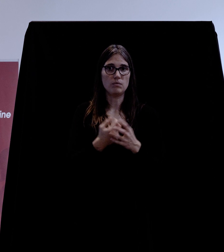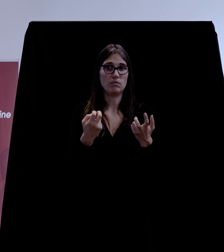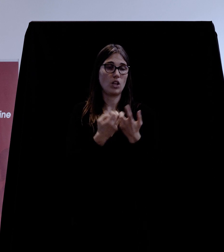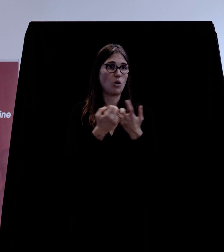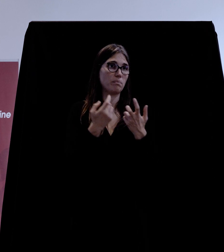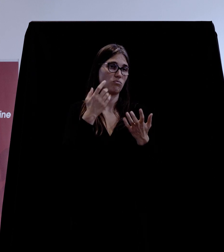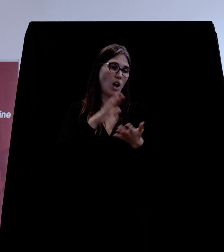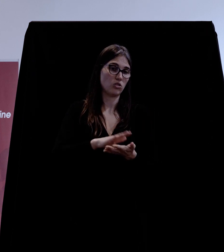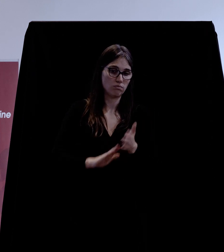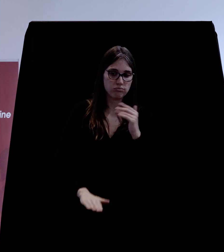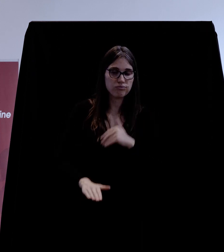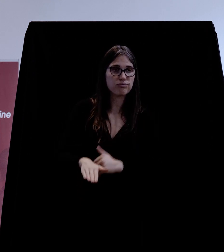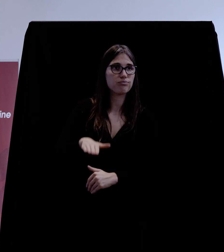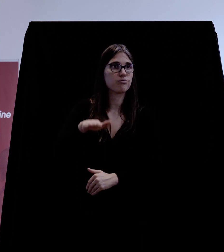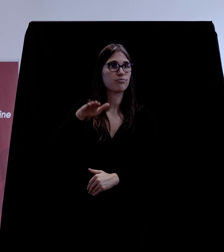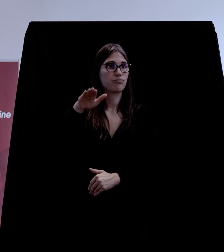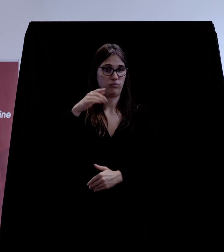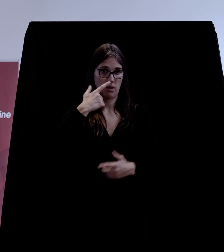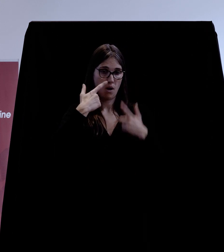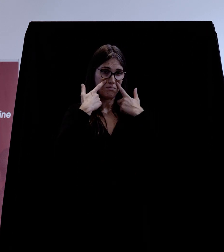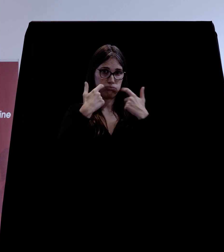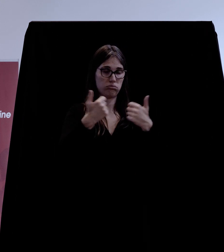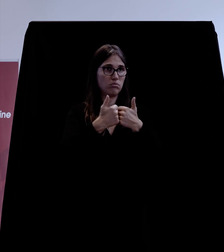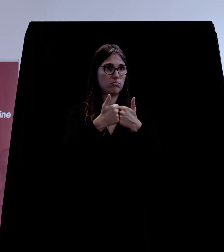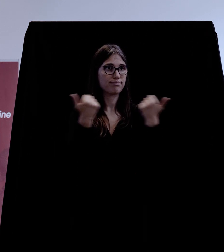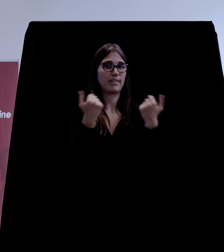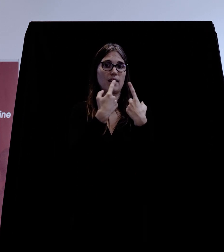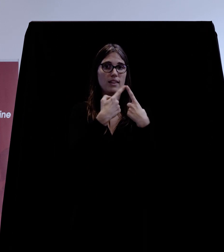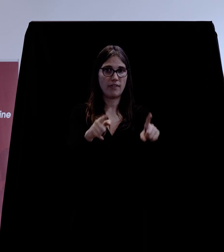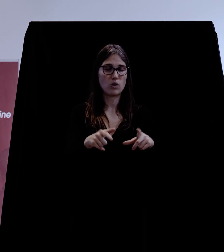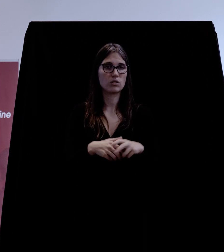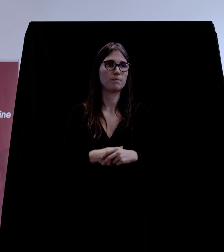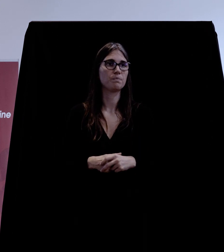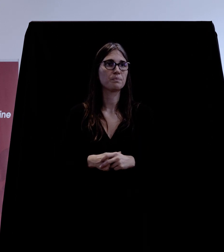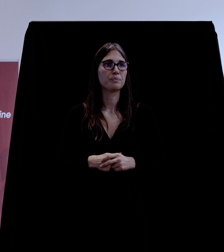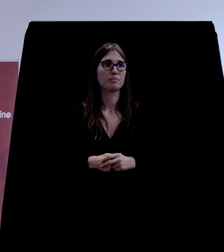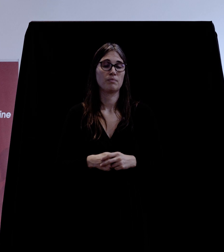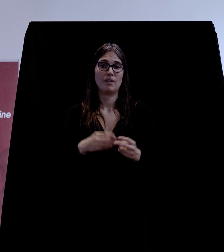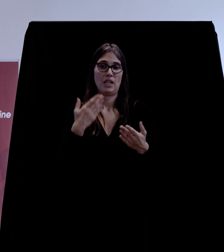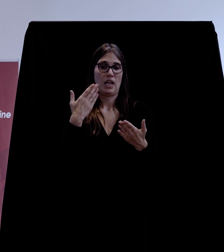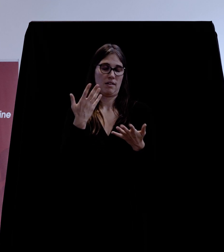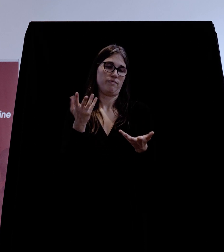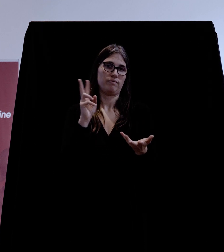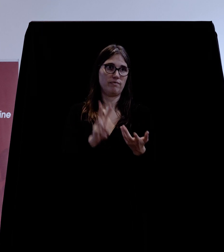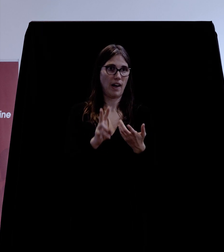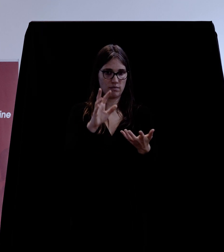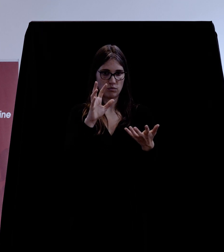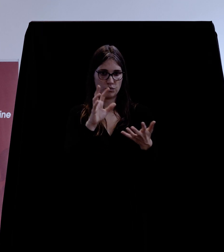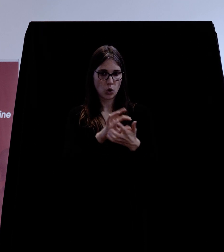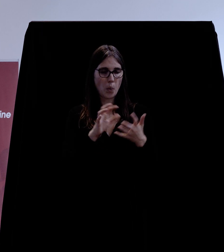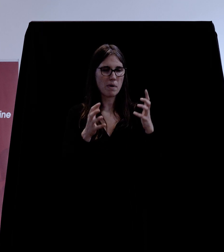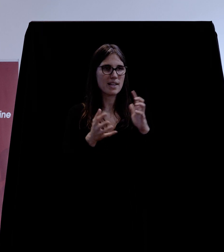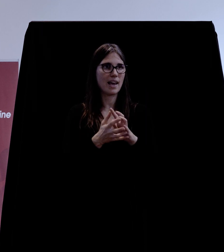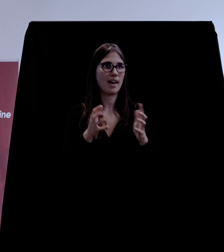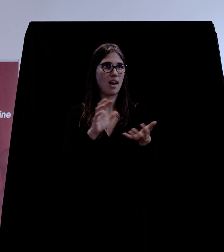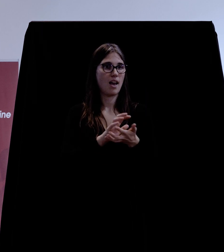commonality among kids with charge, it doesn't mean it applies to every particular person. And the environmental factors